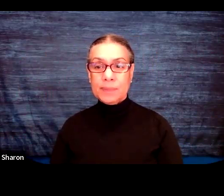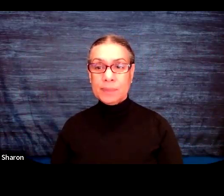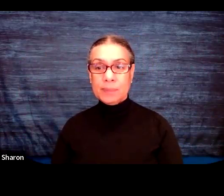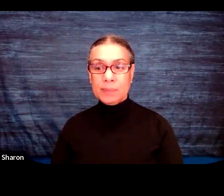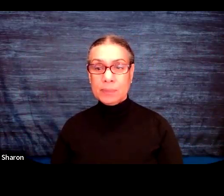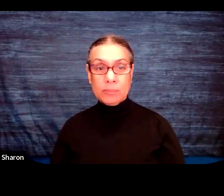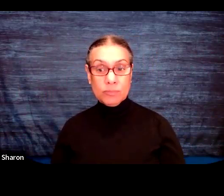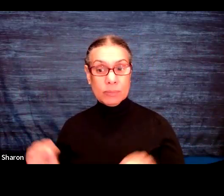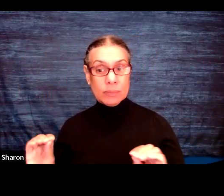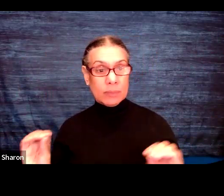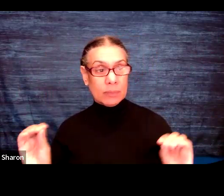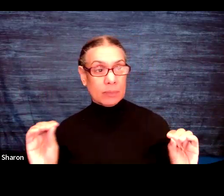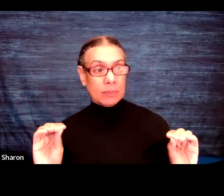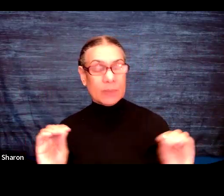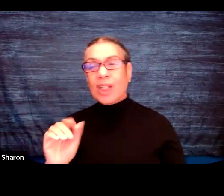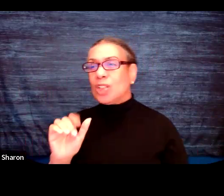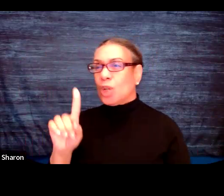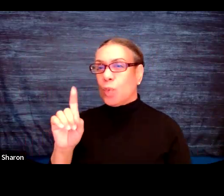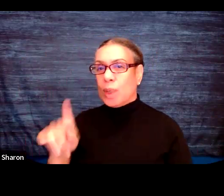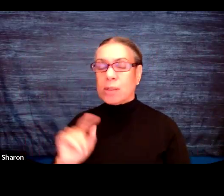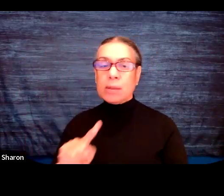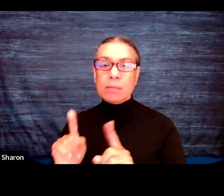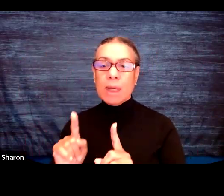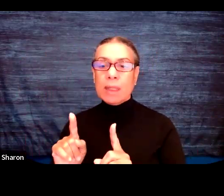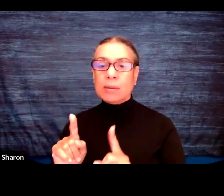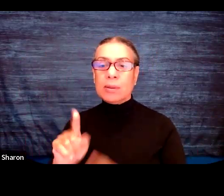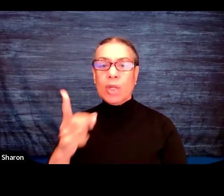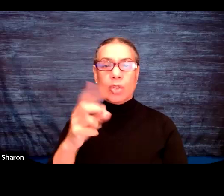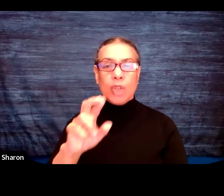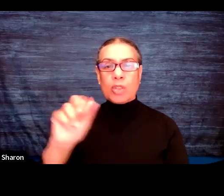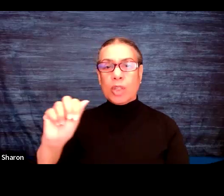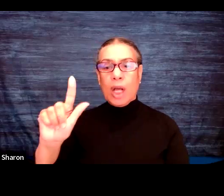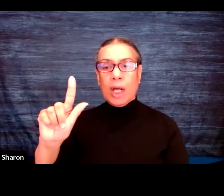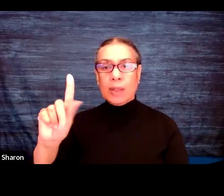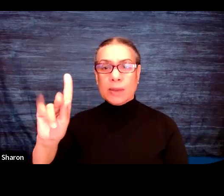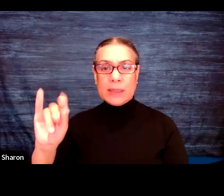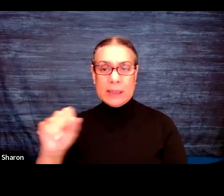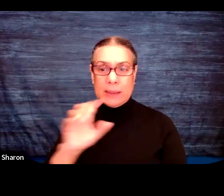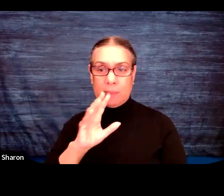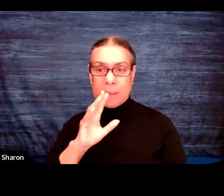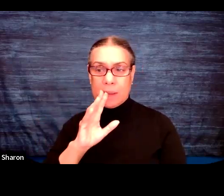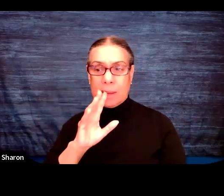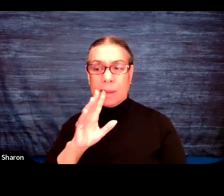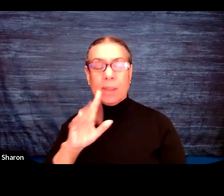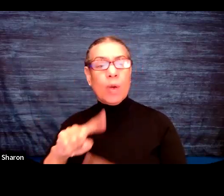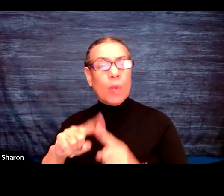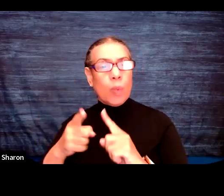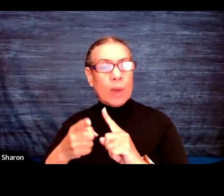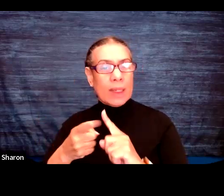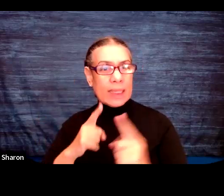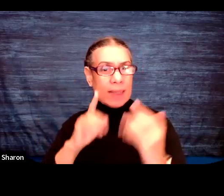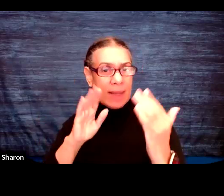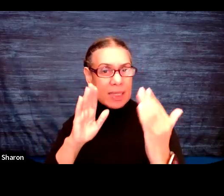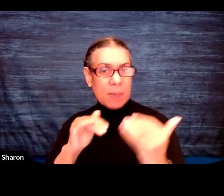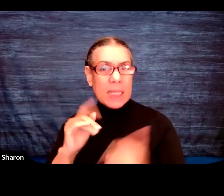main questions. Maybe just a reminder for folks as to when they will expect to hear things